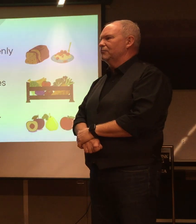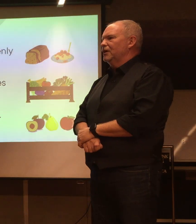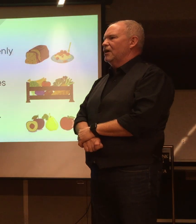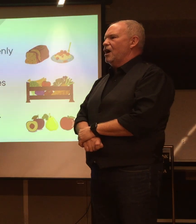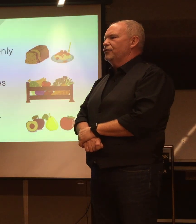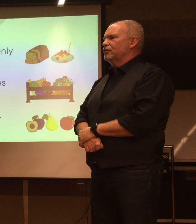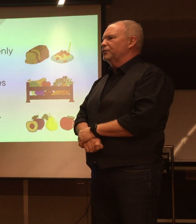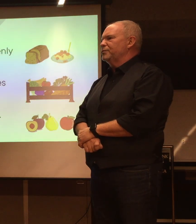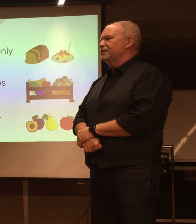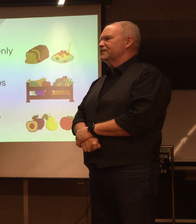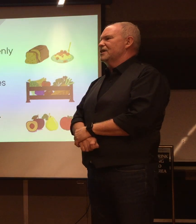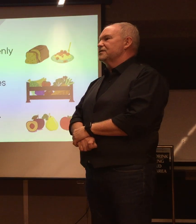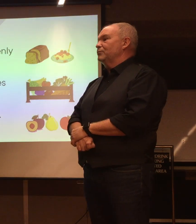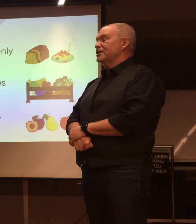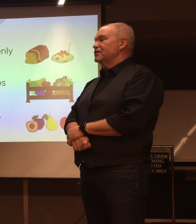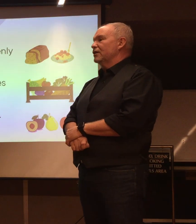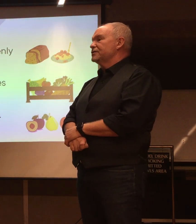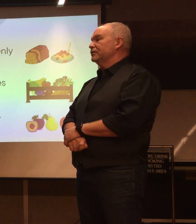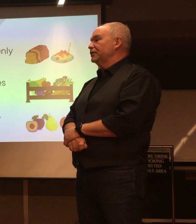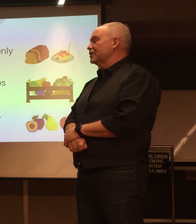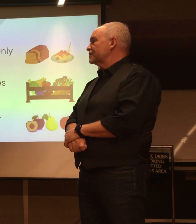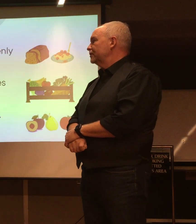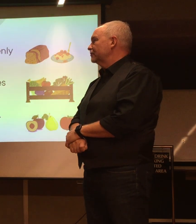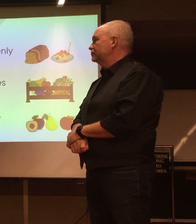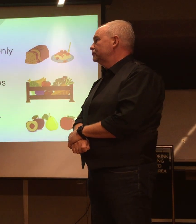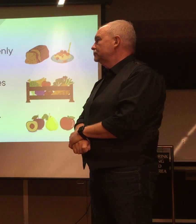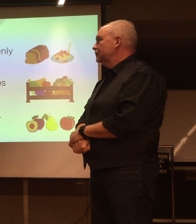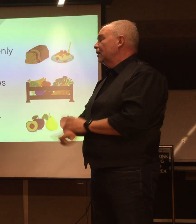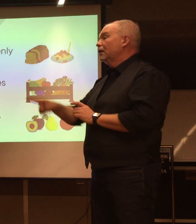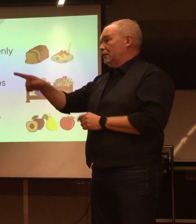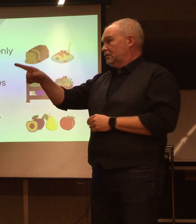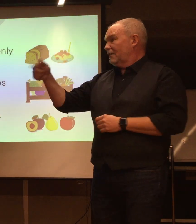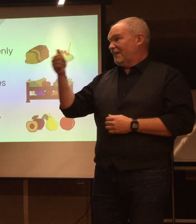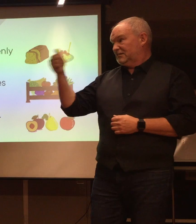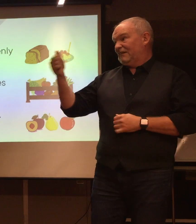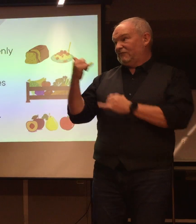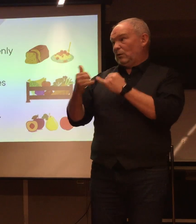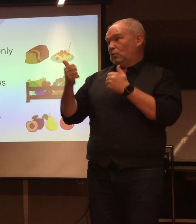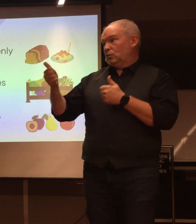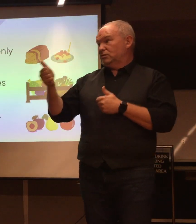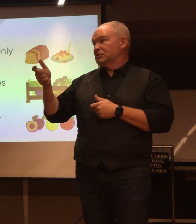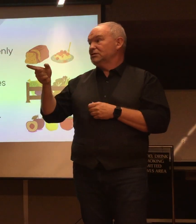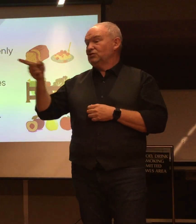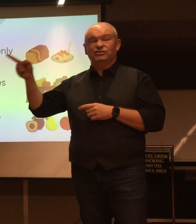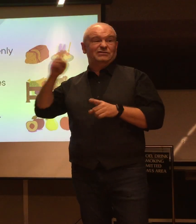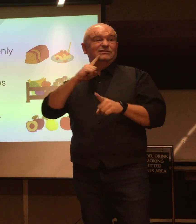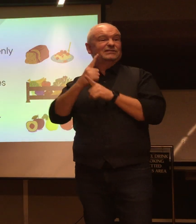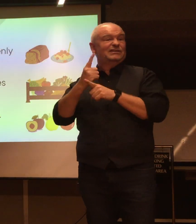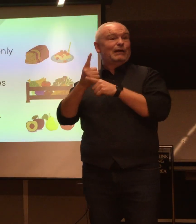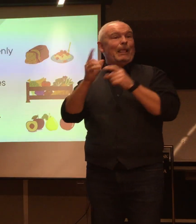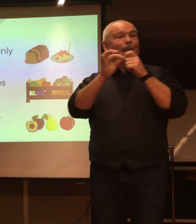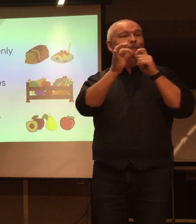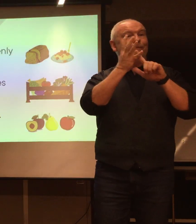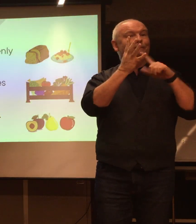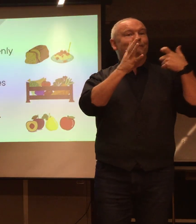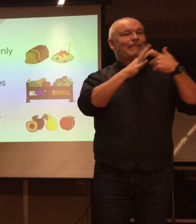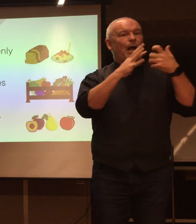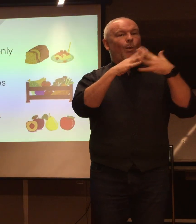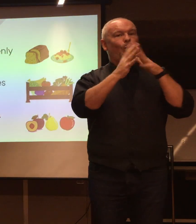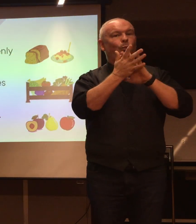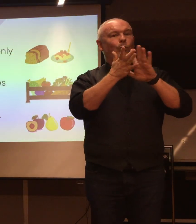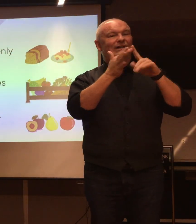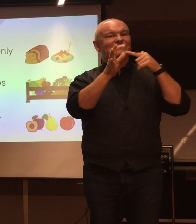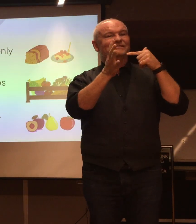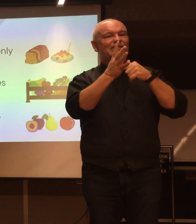good. I thought it would be disgusting, but it's not. It's really nice. Yeah. Well, that's very good. So she just said that buckwheat rolls are